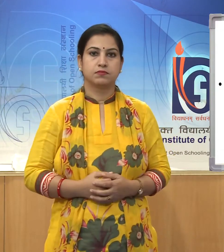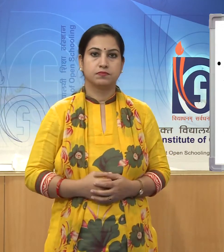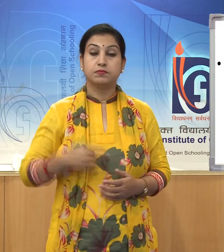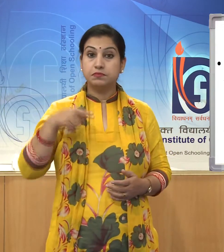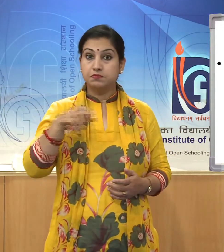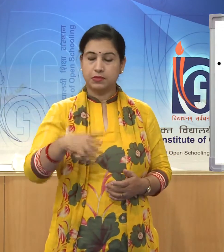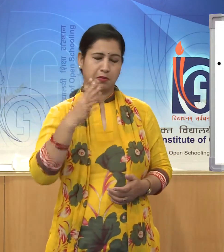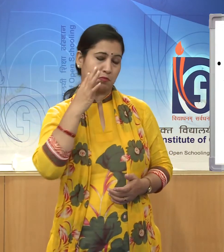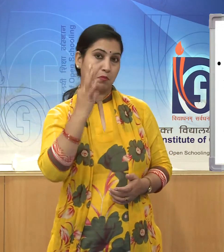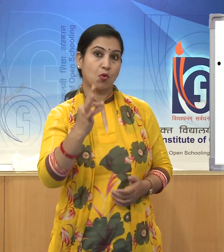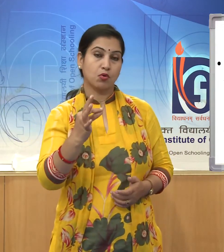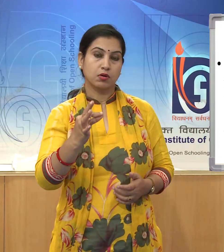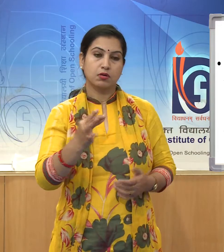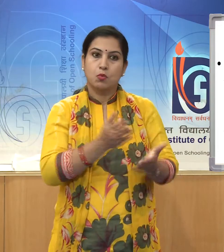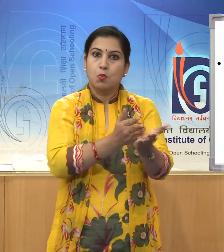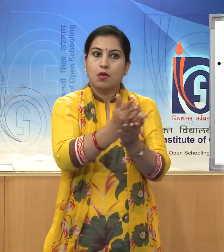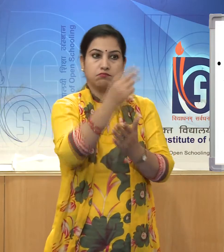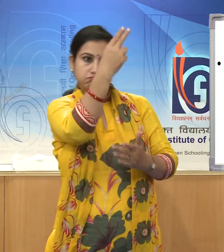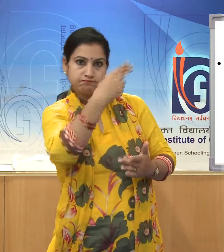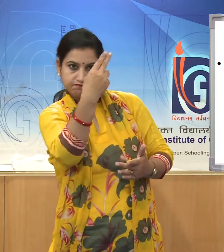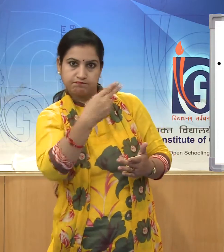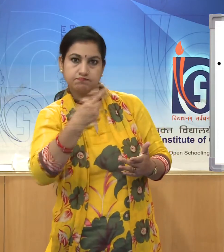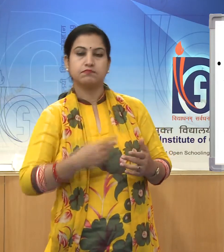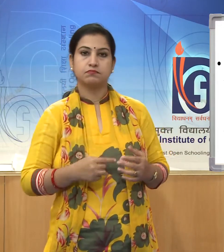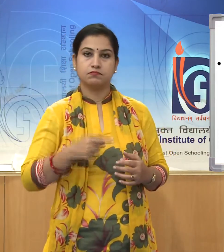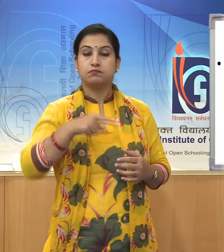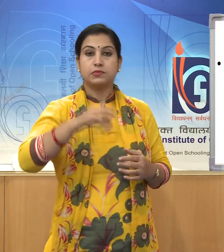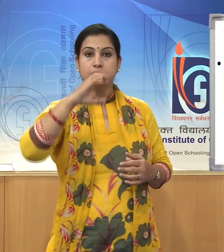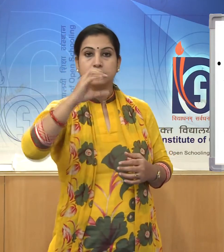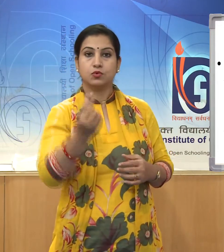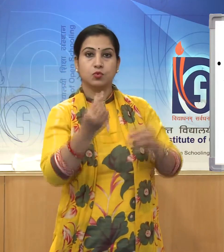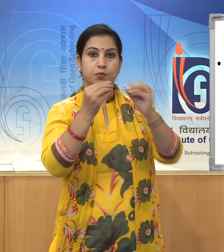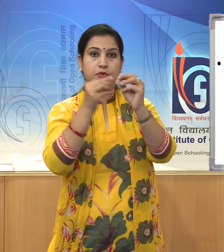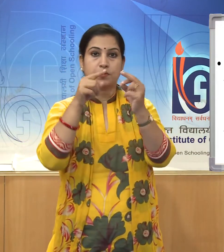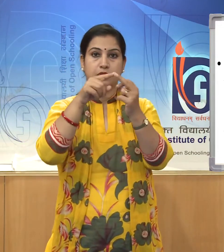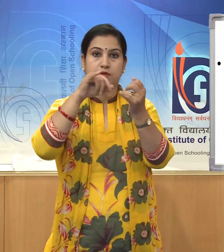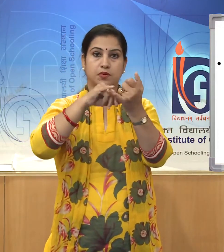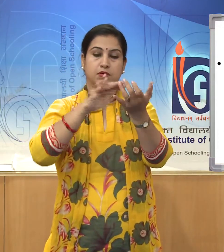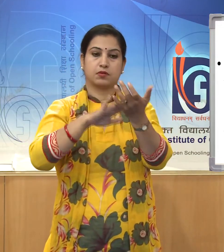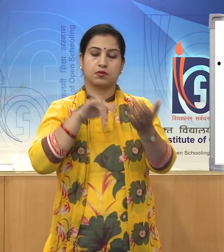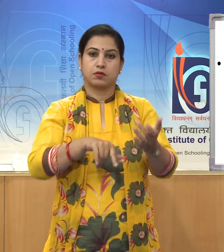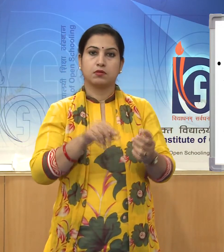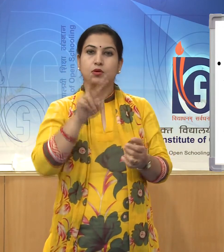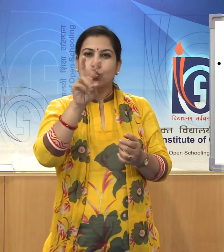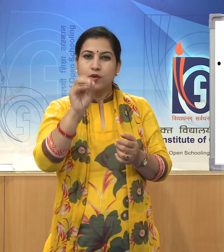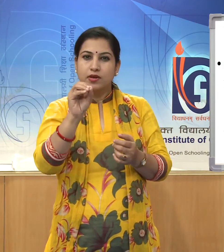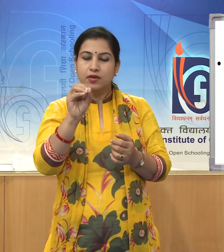It was the most important trend at the beginning of 20th